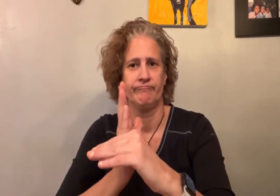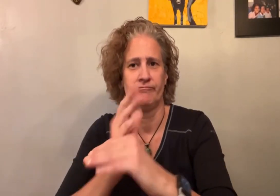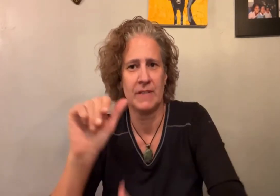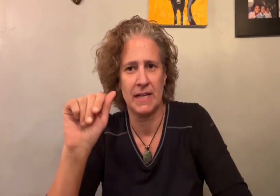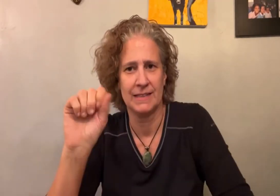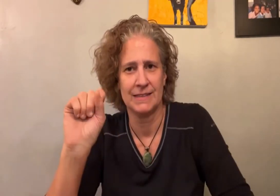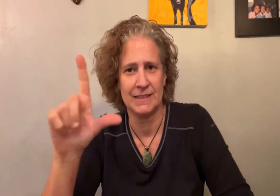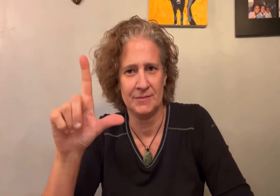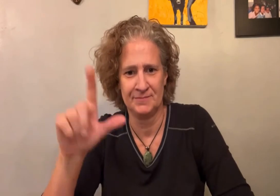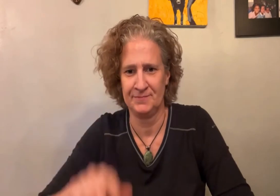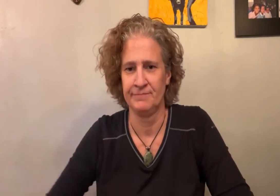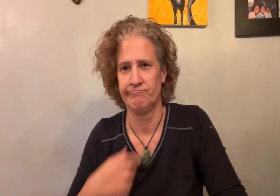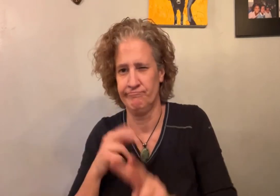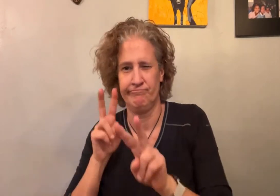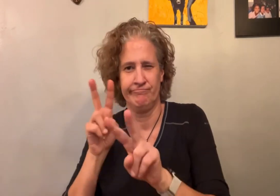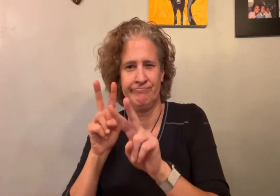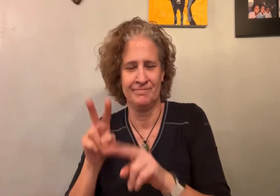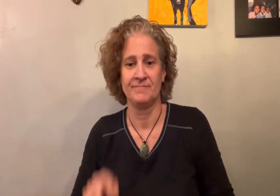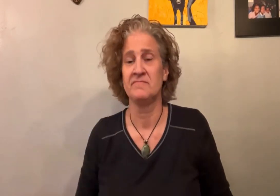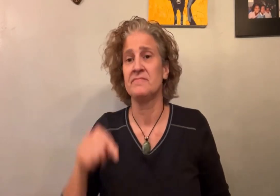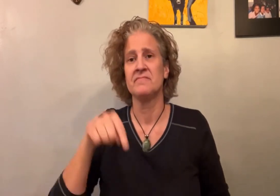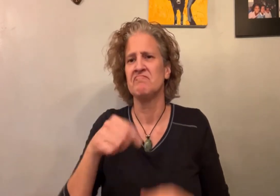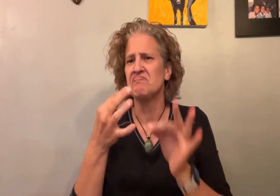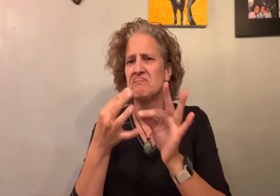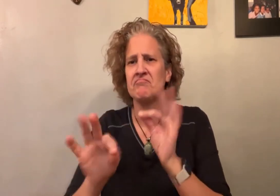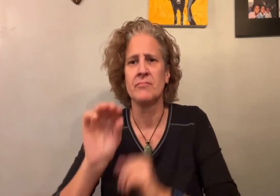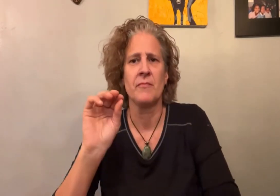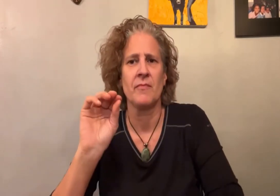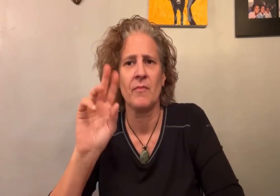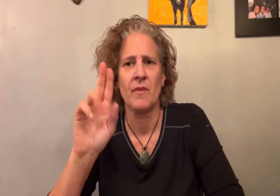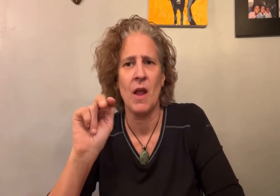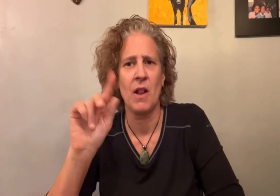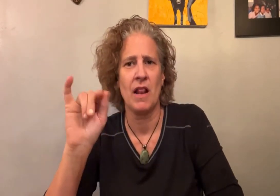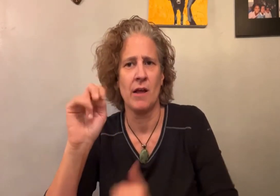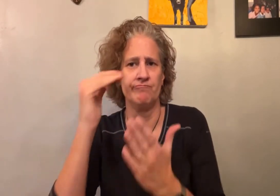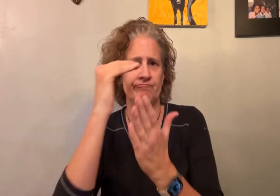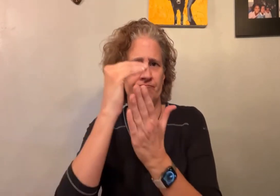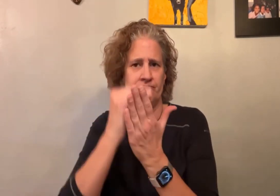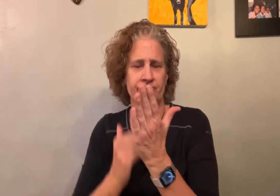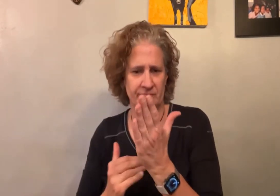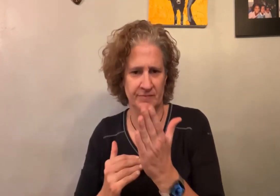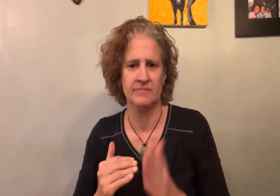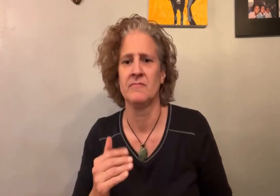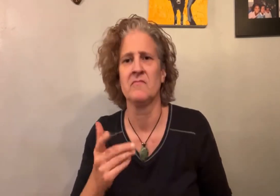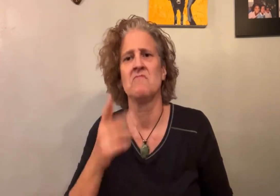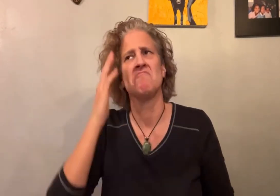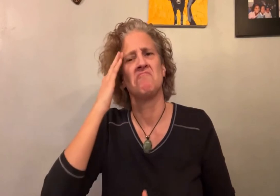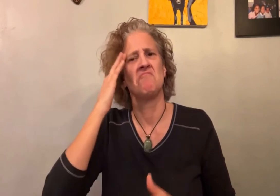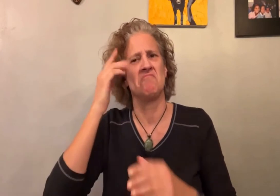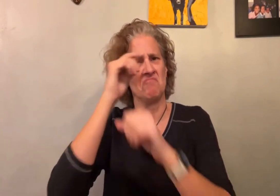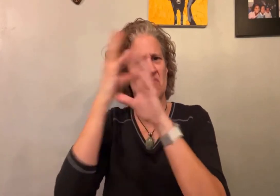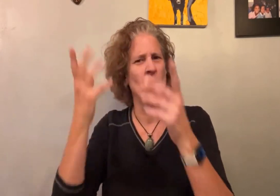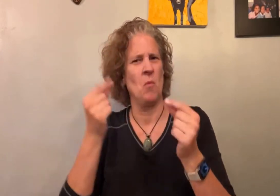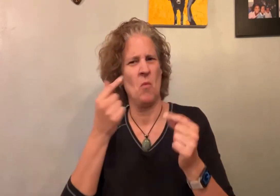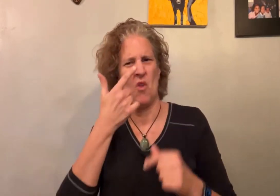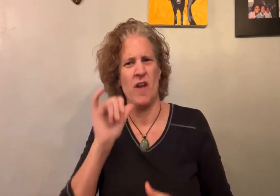Hello, everyone. I'm Edna Johnston, and I'm going to be your teacher for the intermediate ASL class. Very much looking